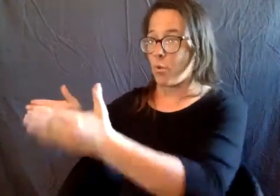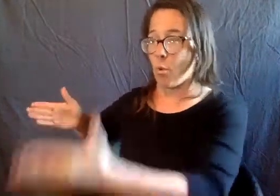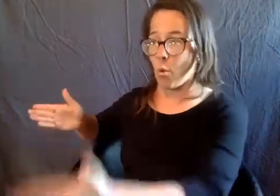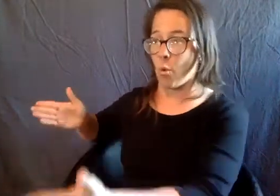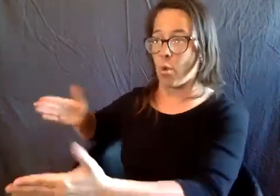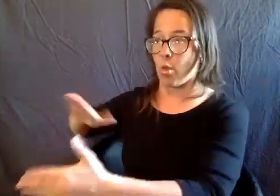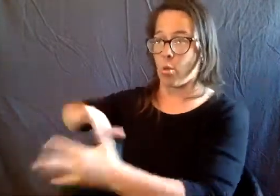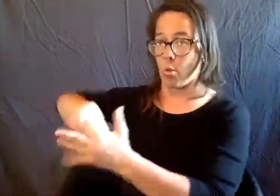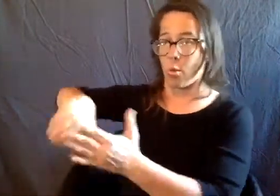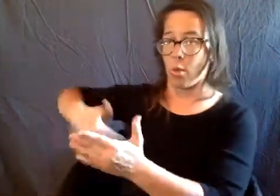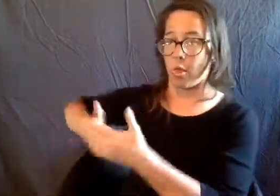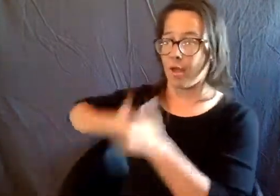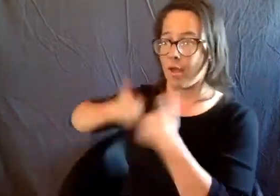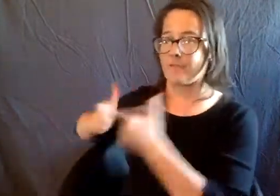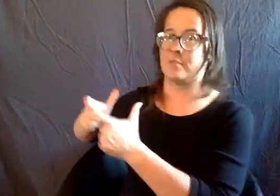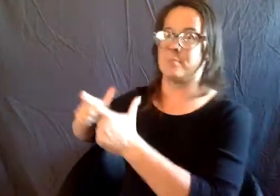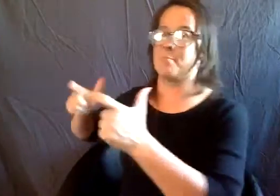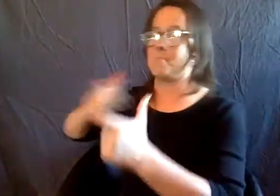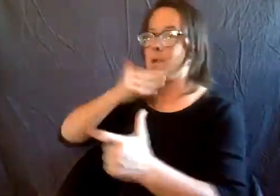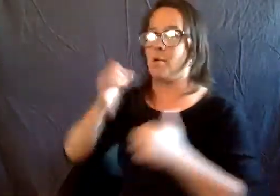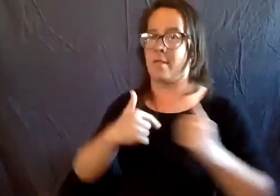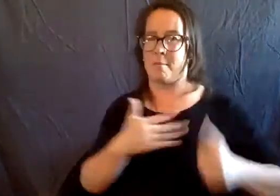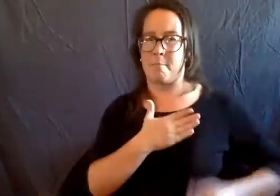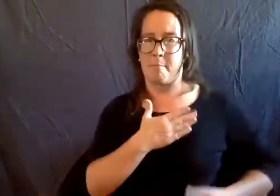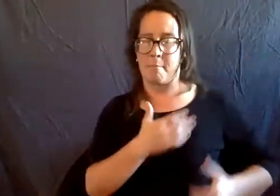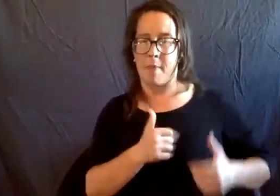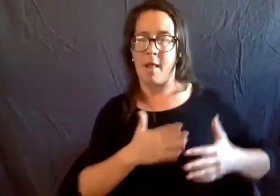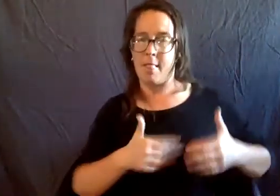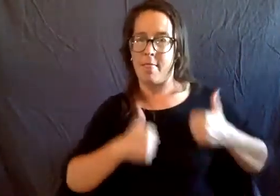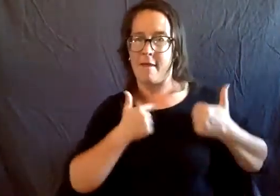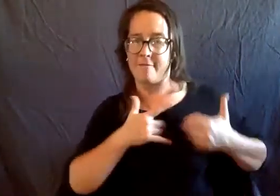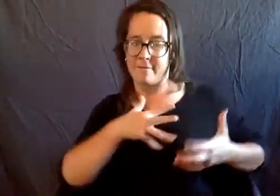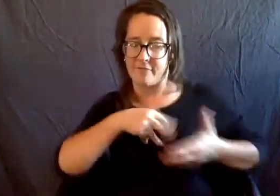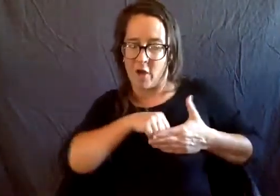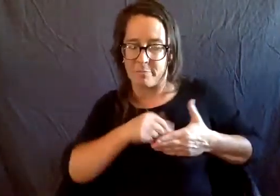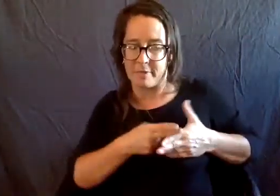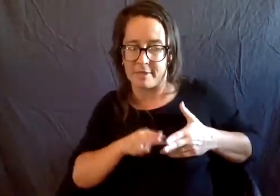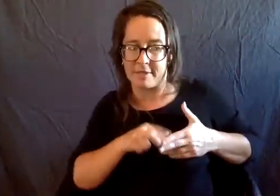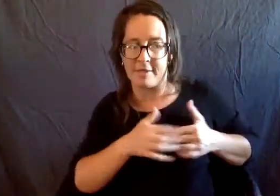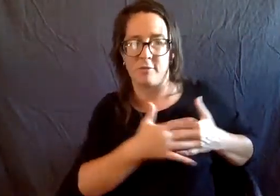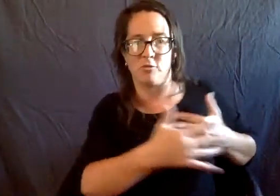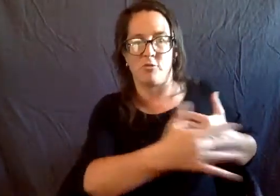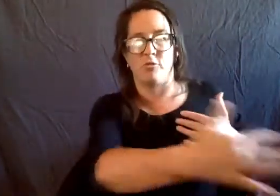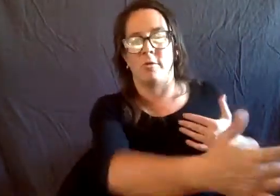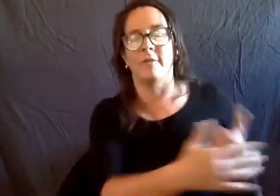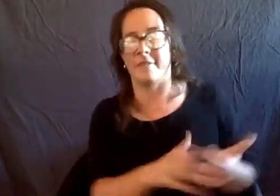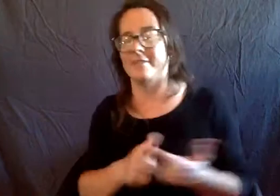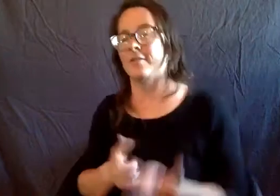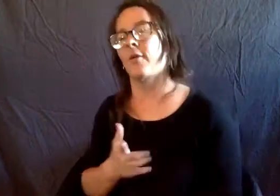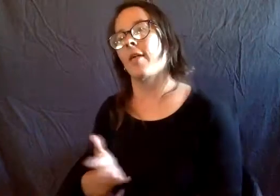My mom's got her own path. My father's got his own path, um, and it's all of their participation. So